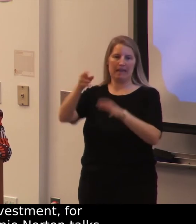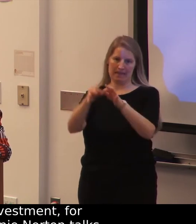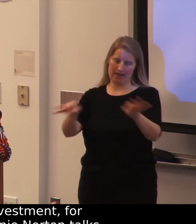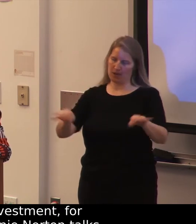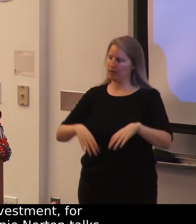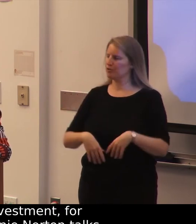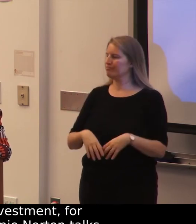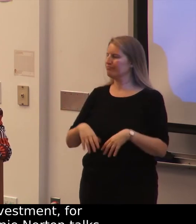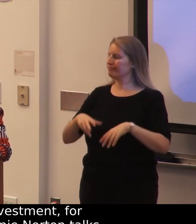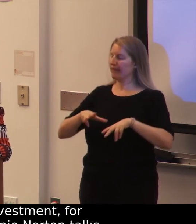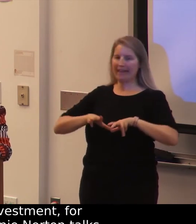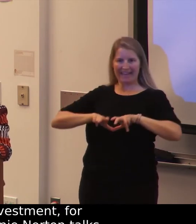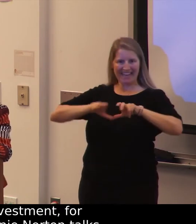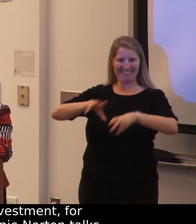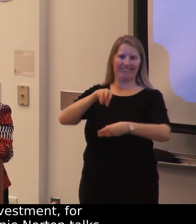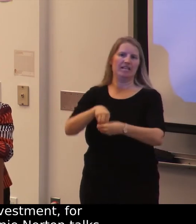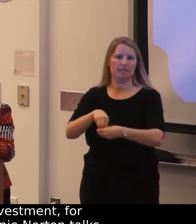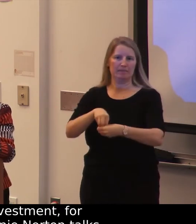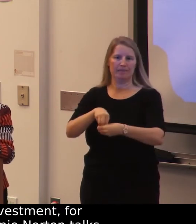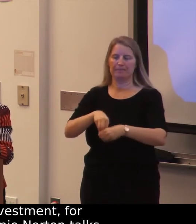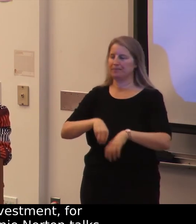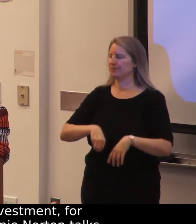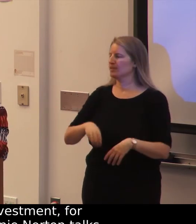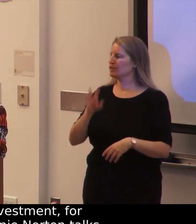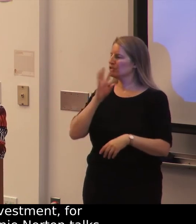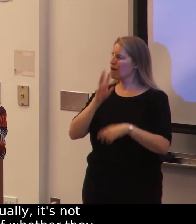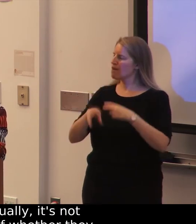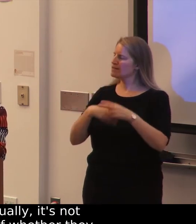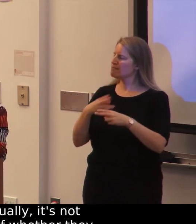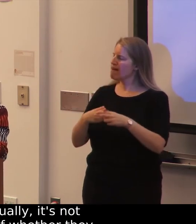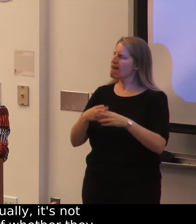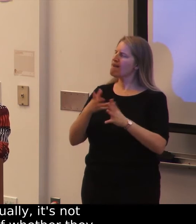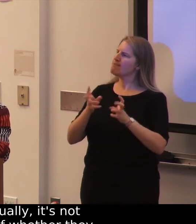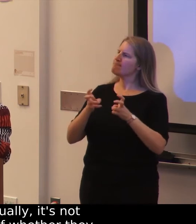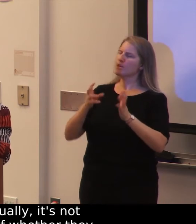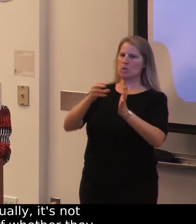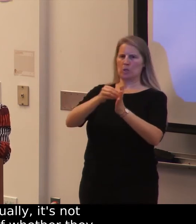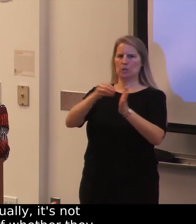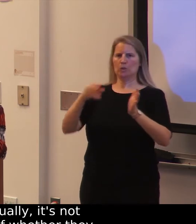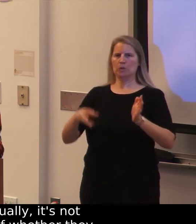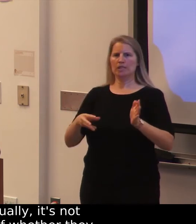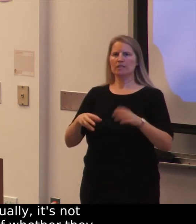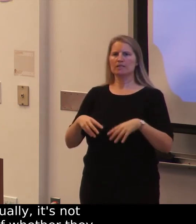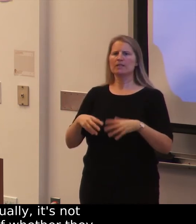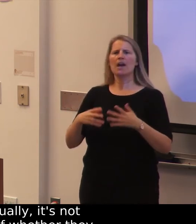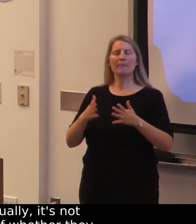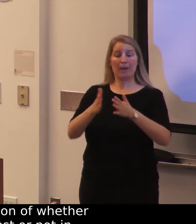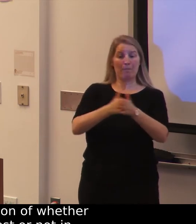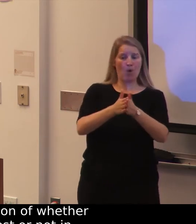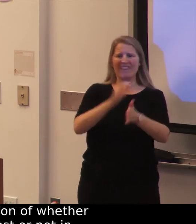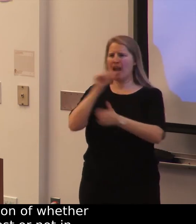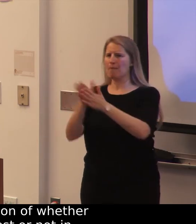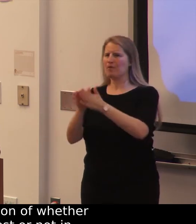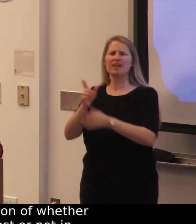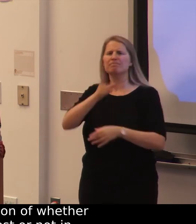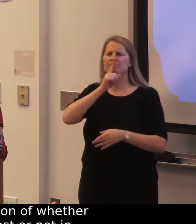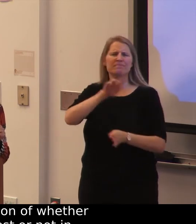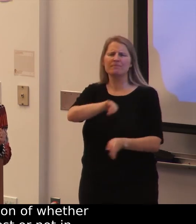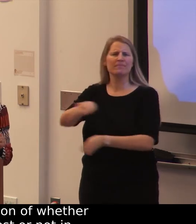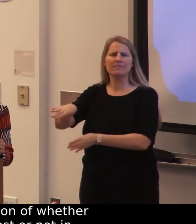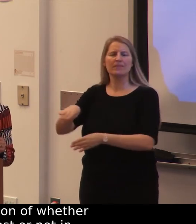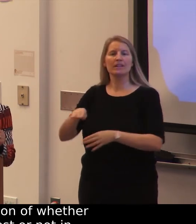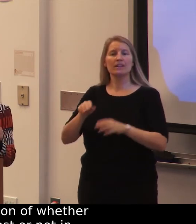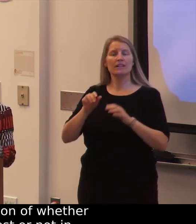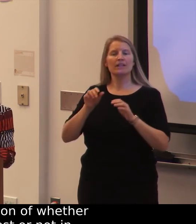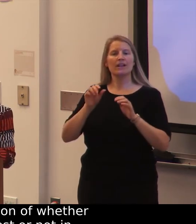as investment, for example, Bonnie Norton talks about the fact that students actually, it's not a question of whether they're motivated or not. It's a question of whether